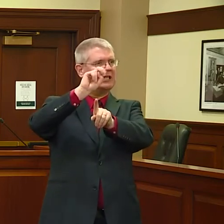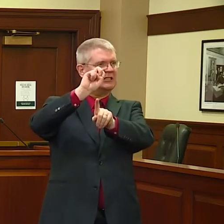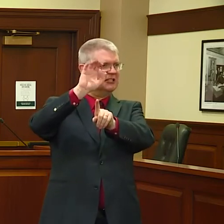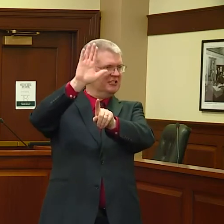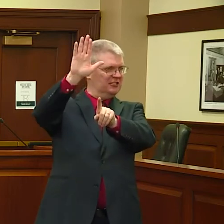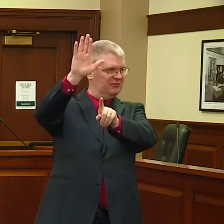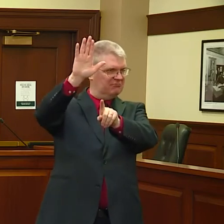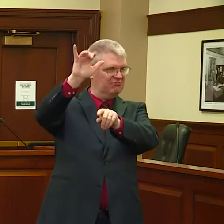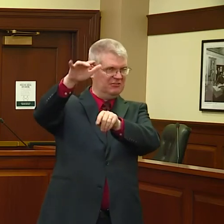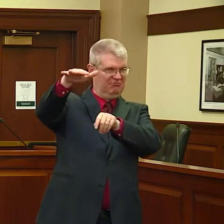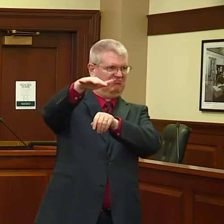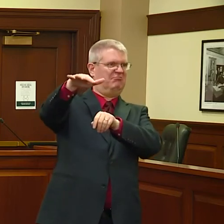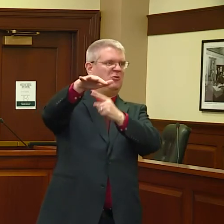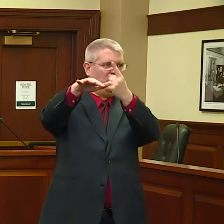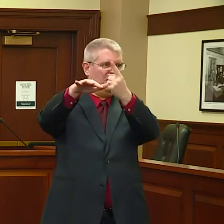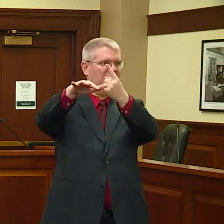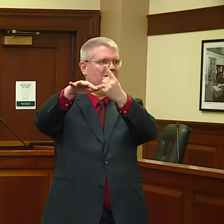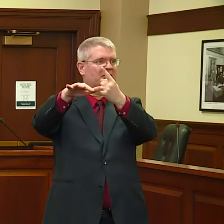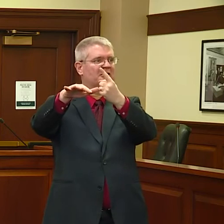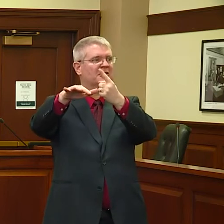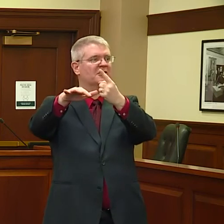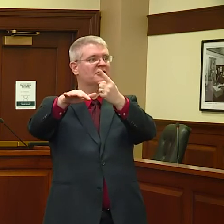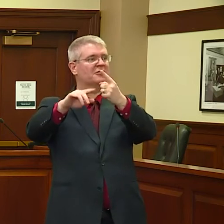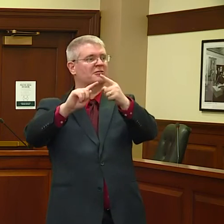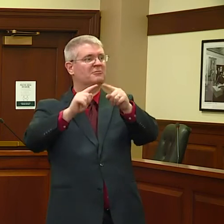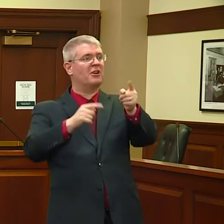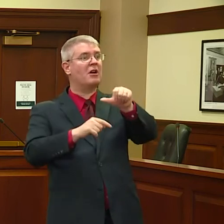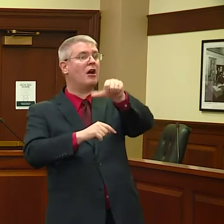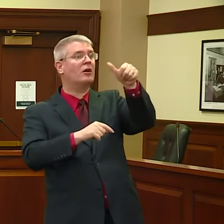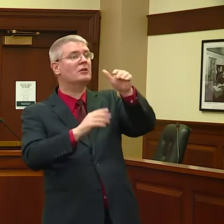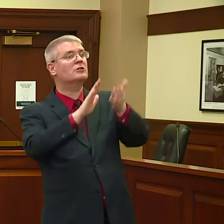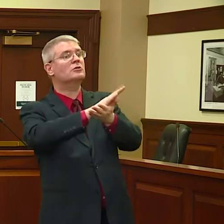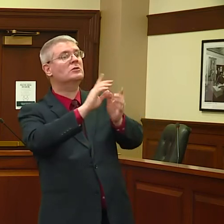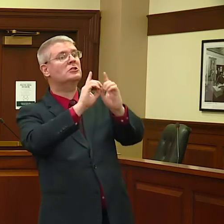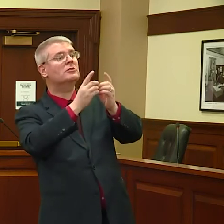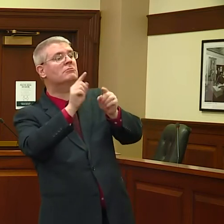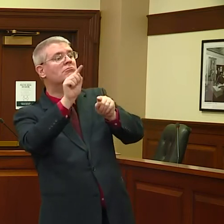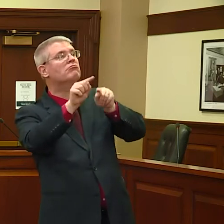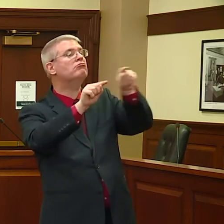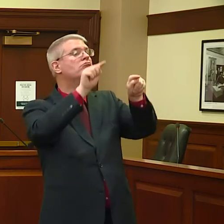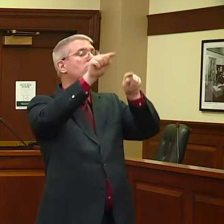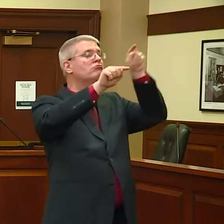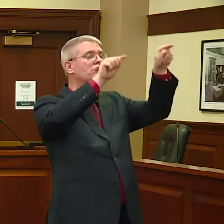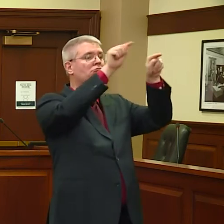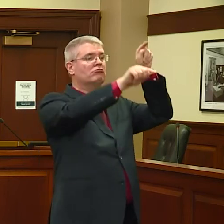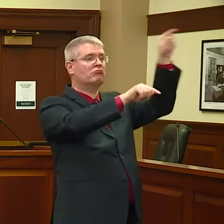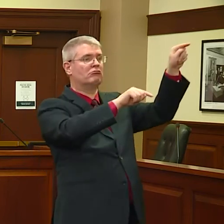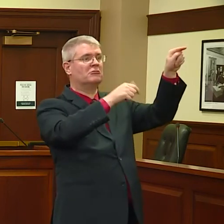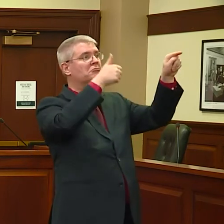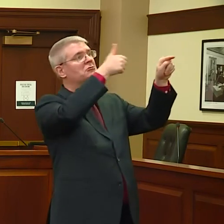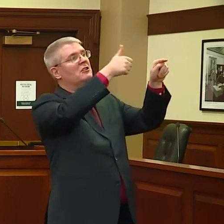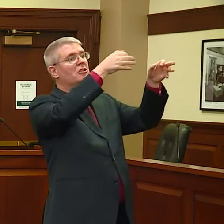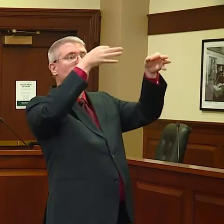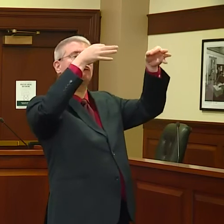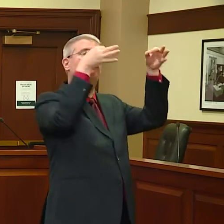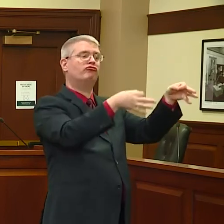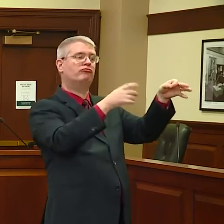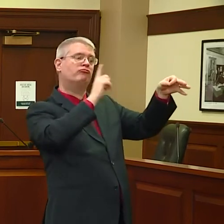guess 29 times, I'd never say never, but I don't know why I would default from state